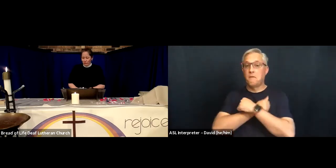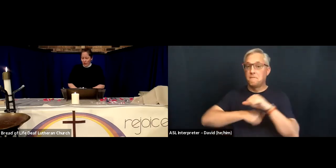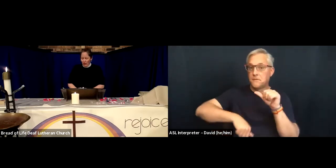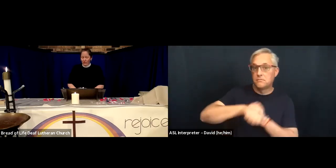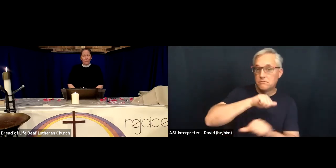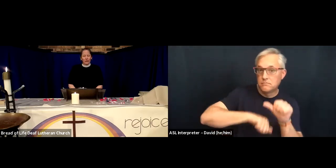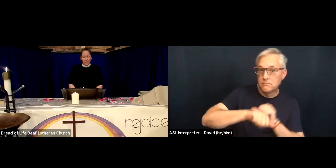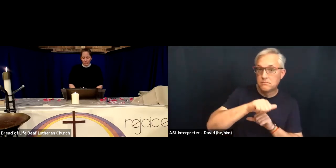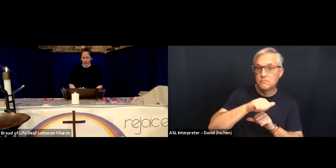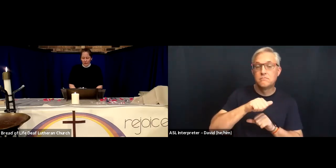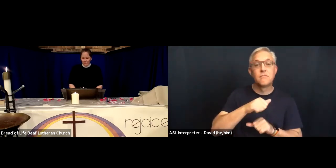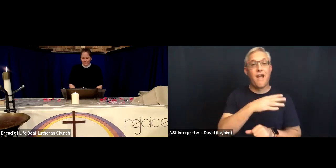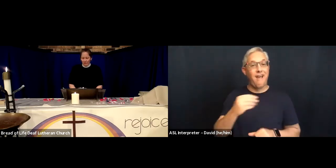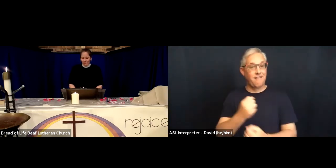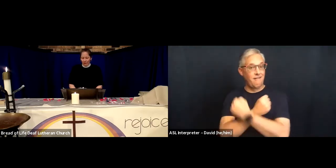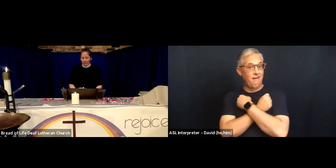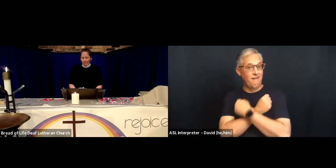people who love our neighbors,